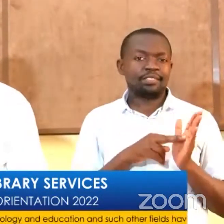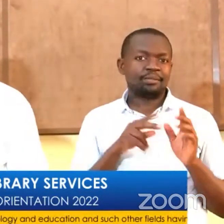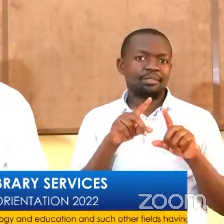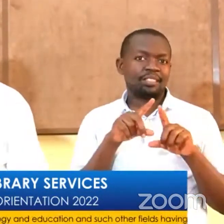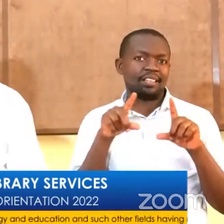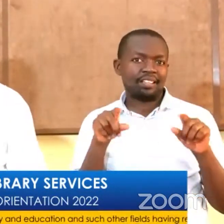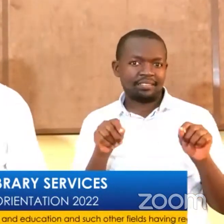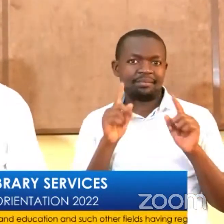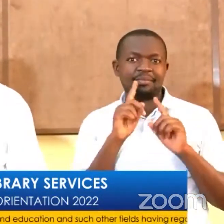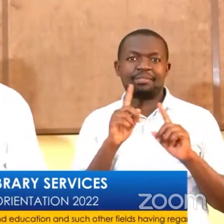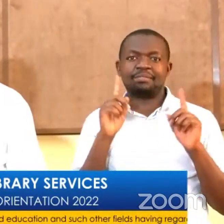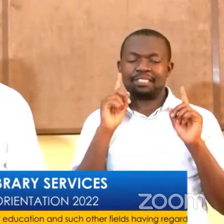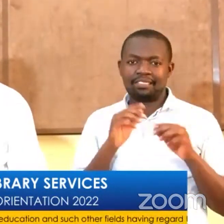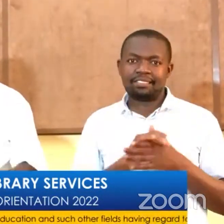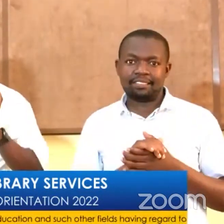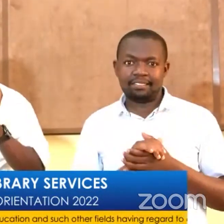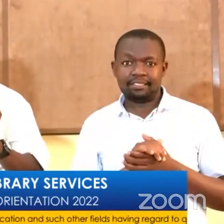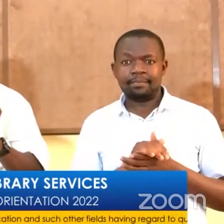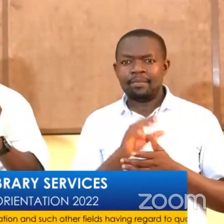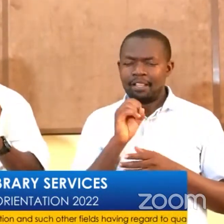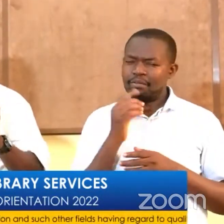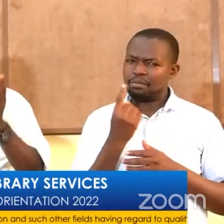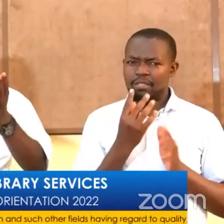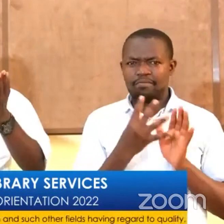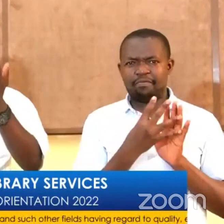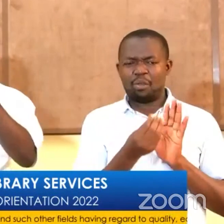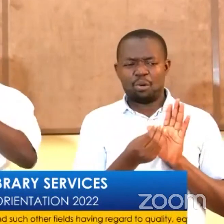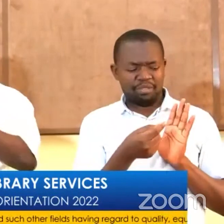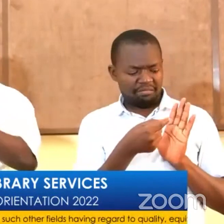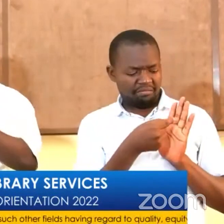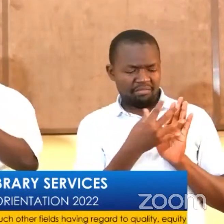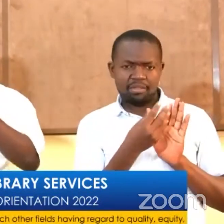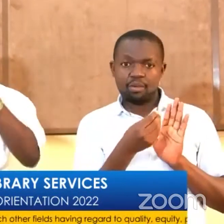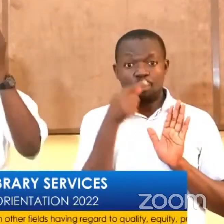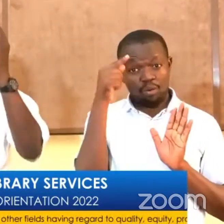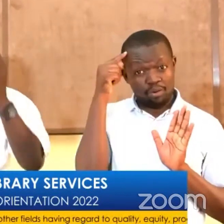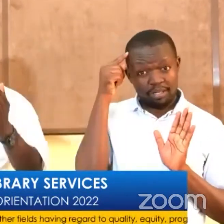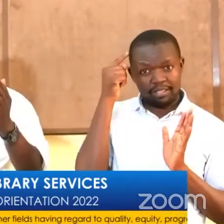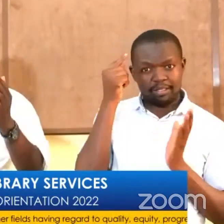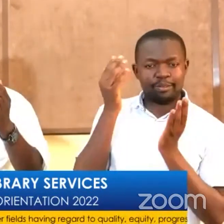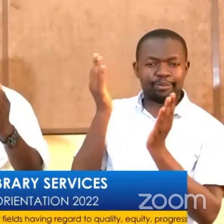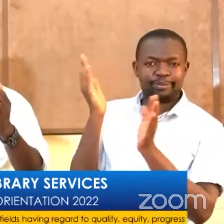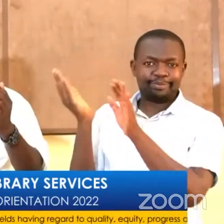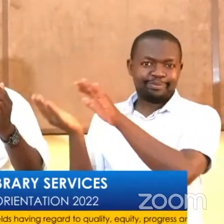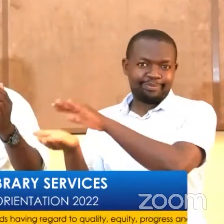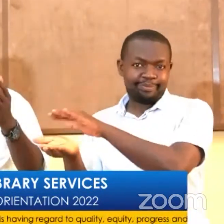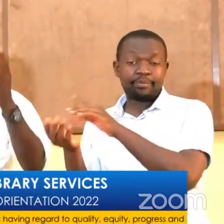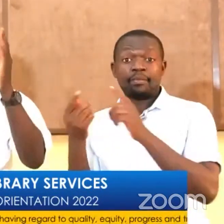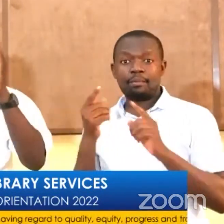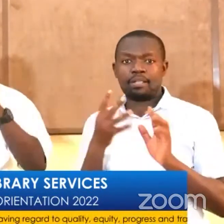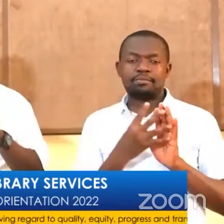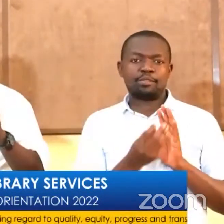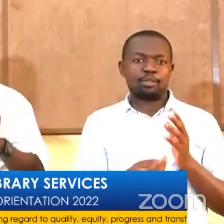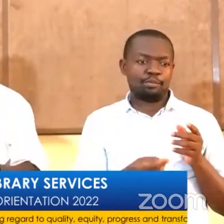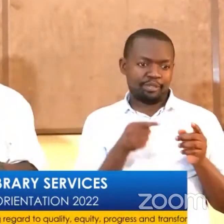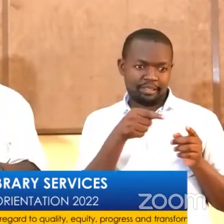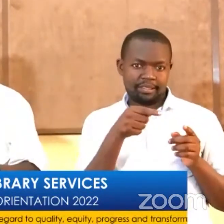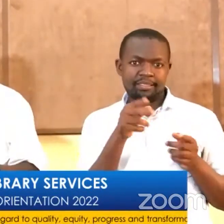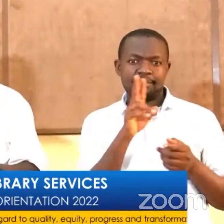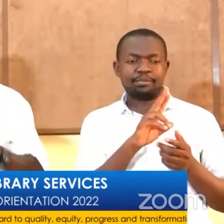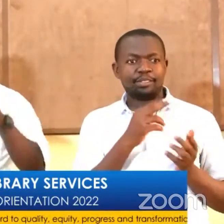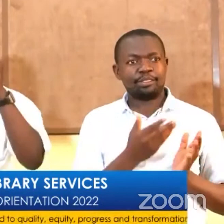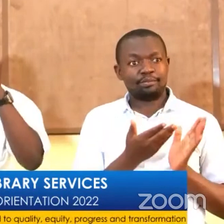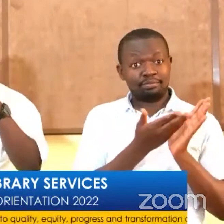for the university. So just a photocopy. Keep your original somewhere, have the photocopy with you. We shall serve